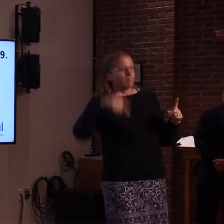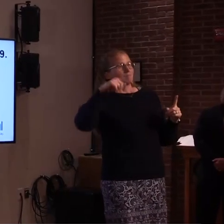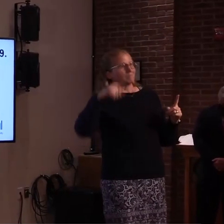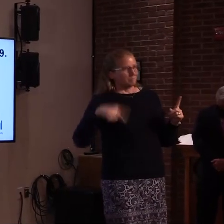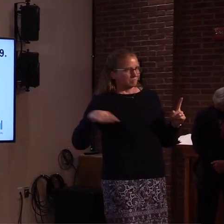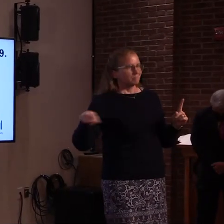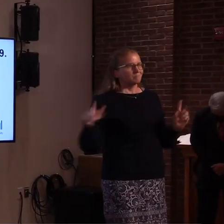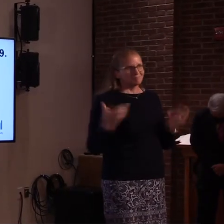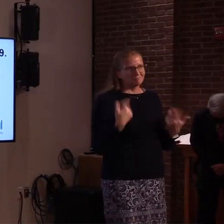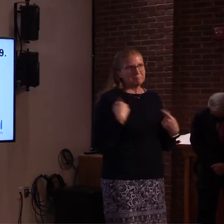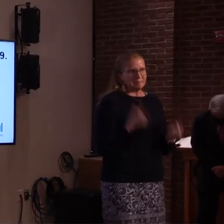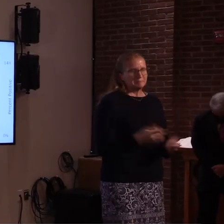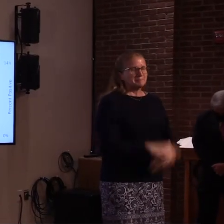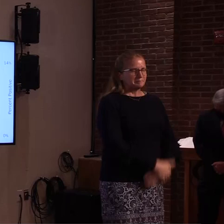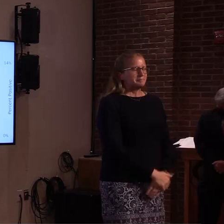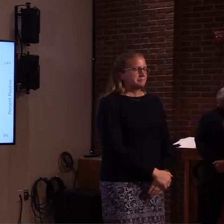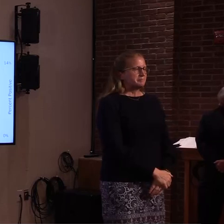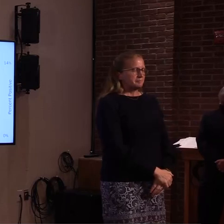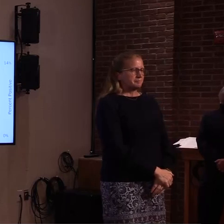been discussing Winooski.